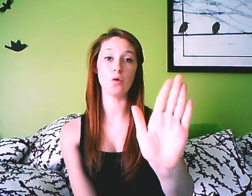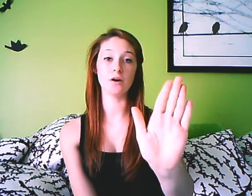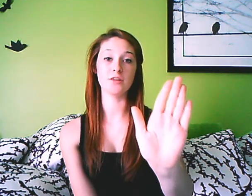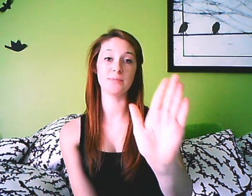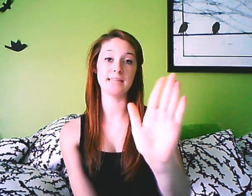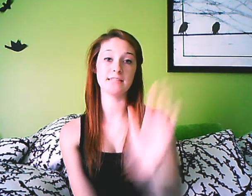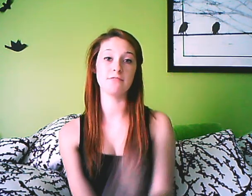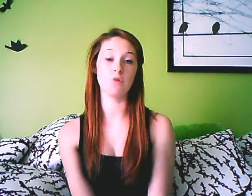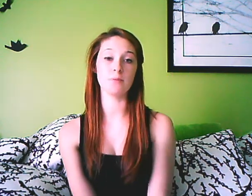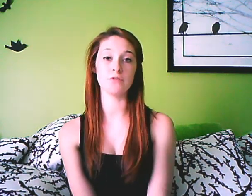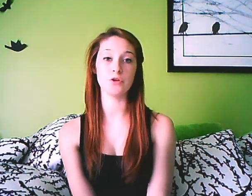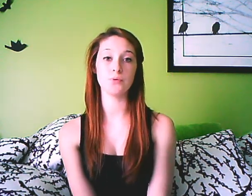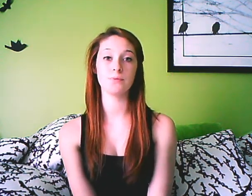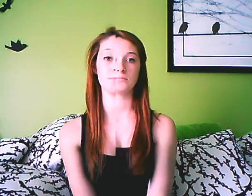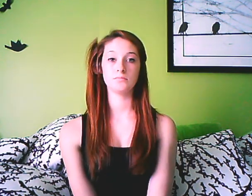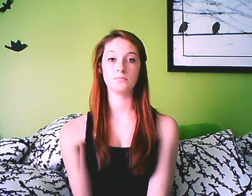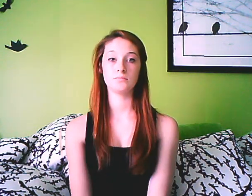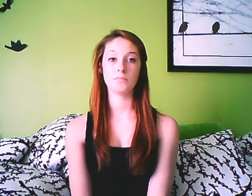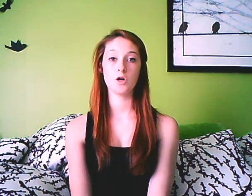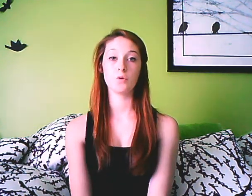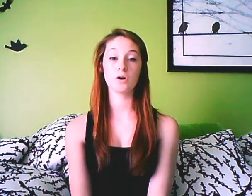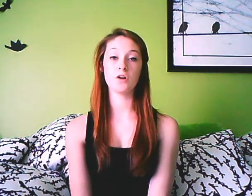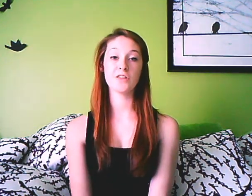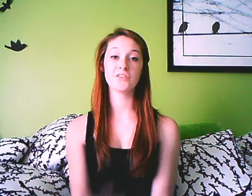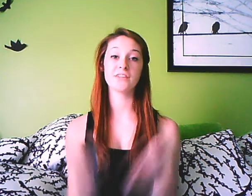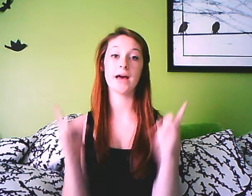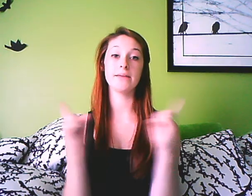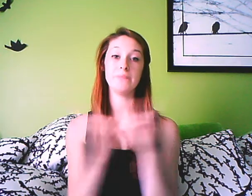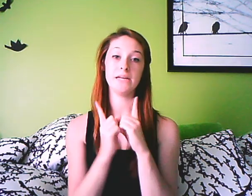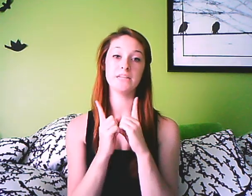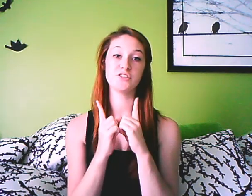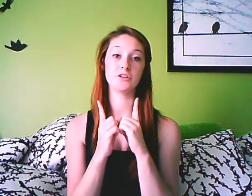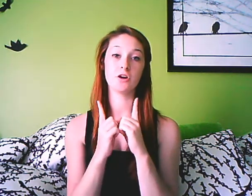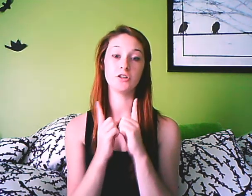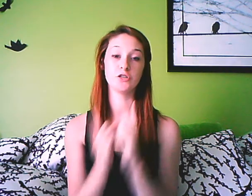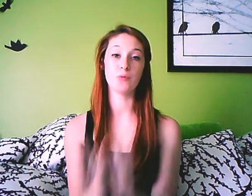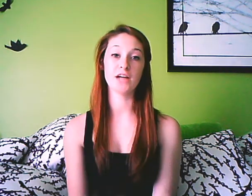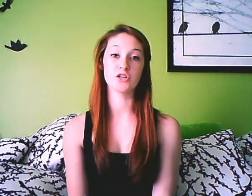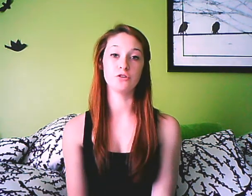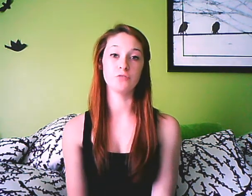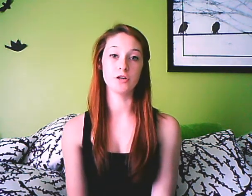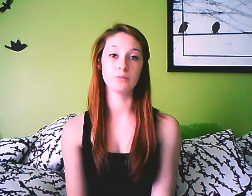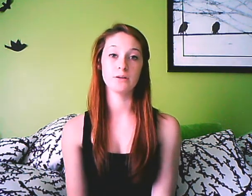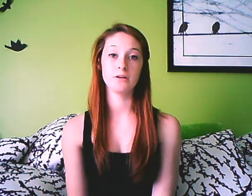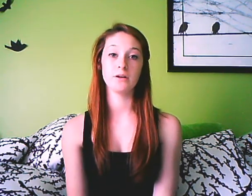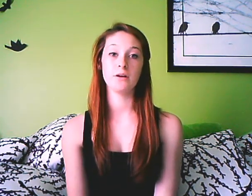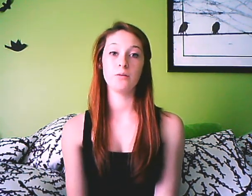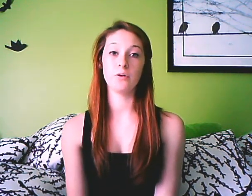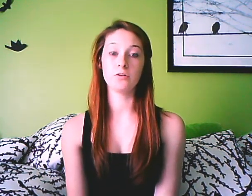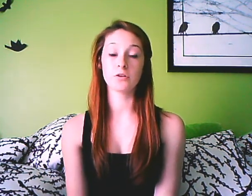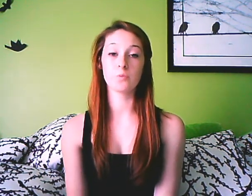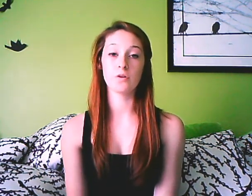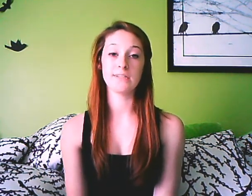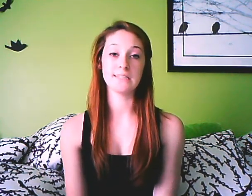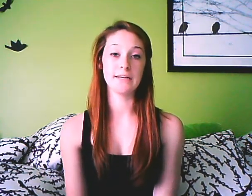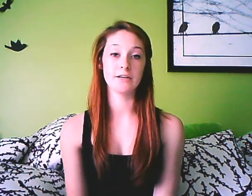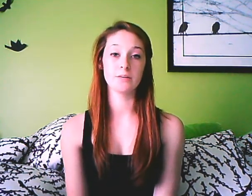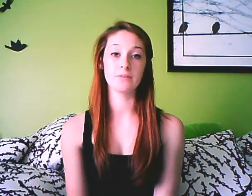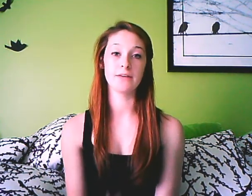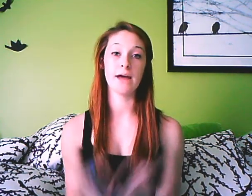the possessive form of you. Recall that the sign meet is called a directional verb. We'll learn more of these later, but for now